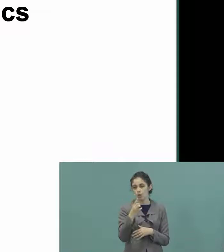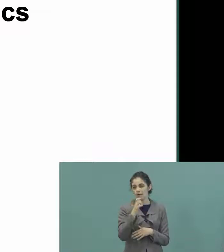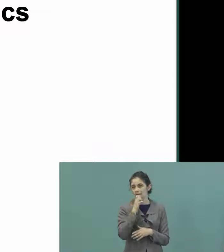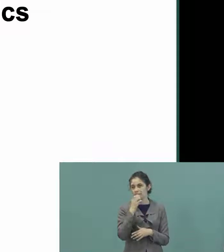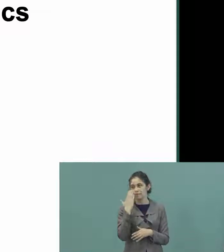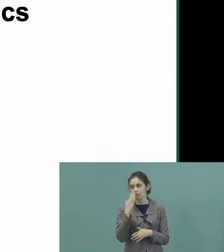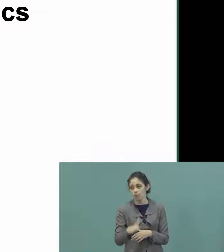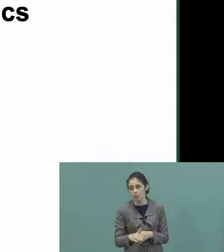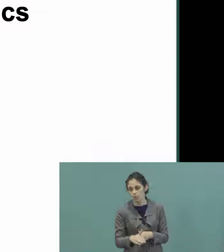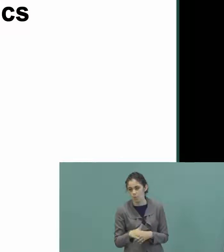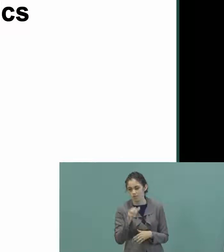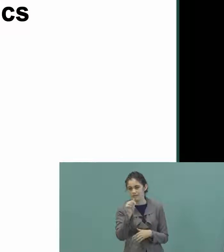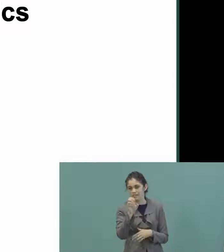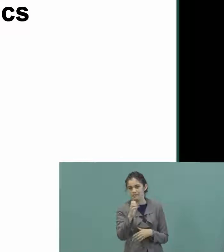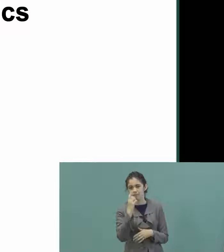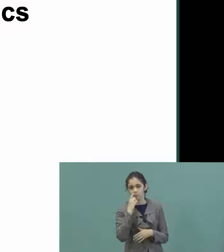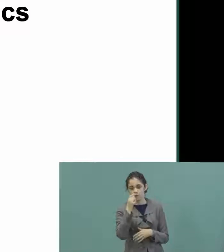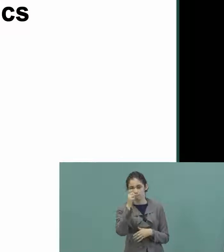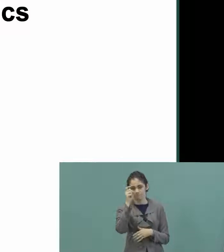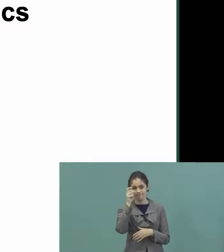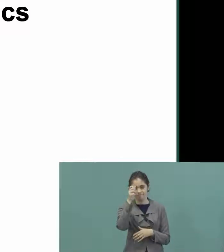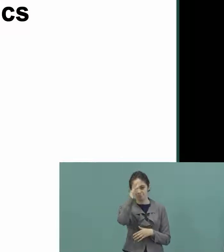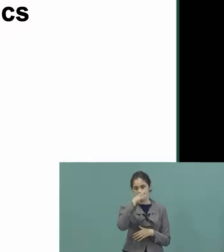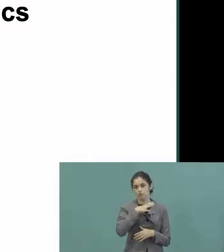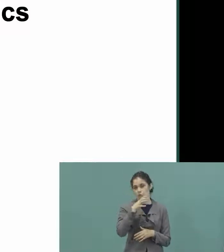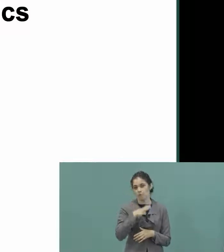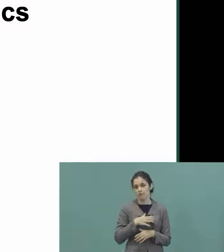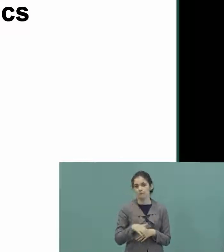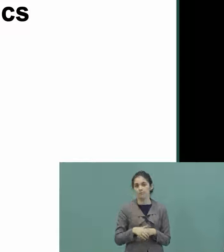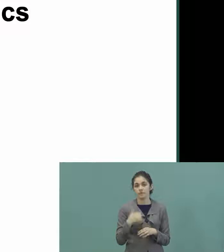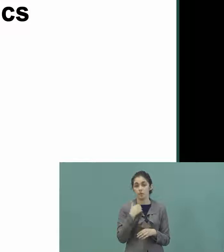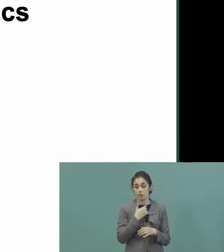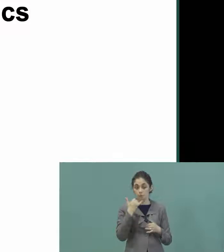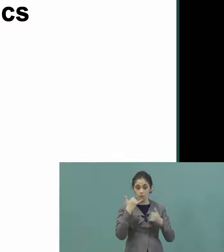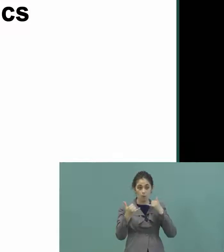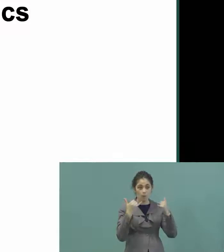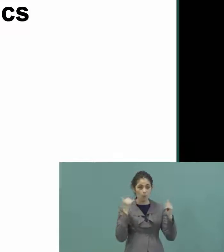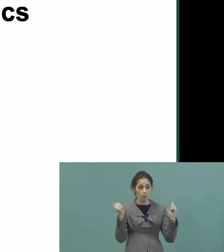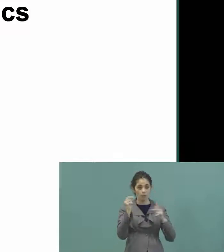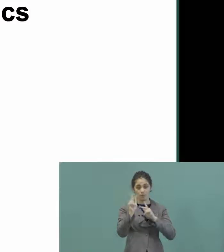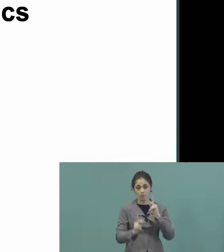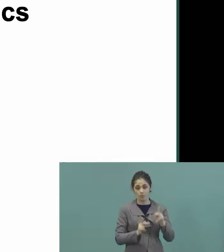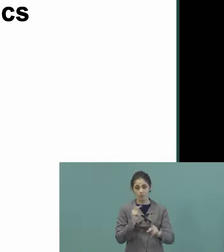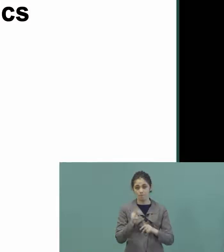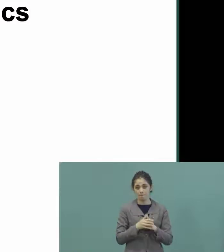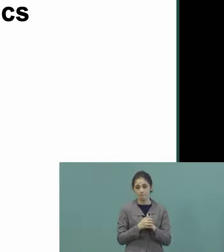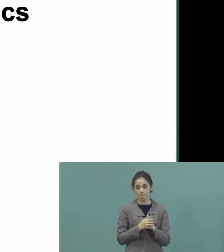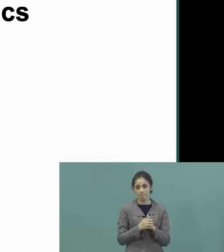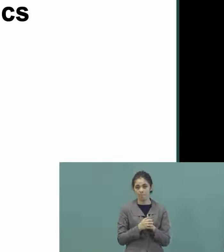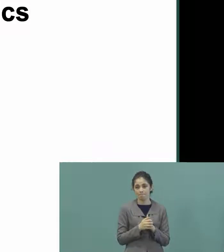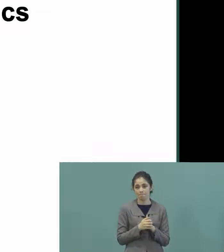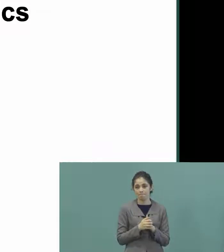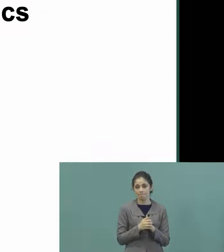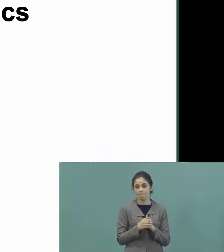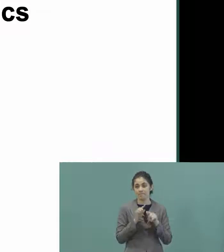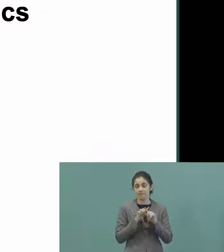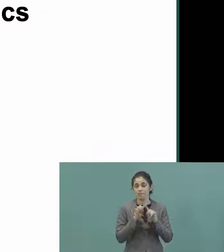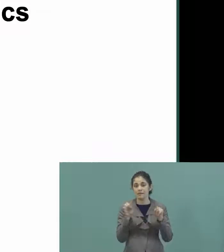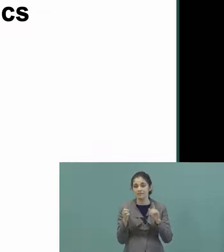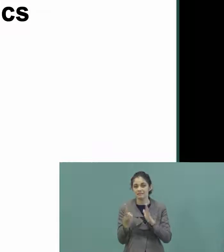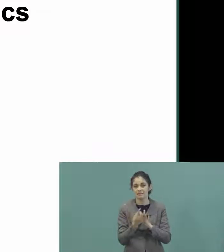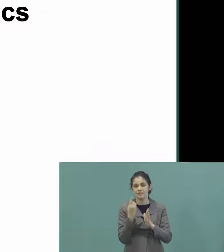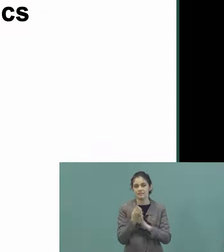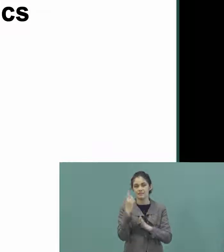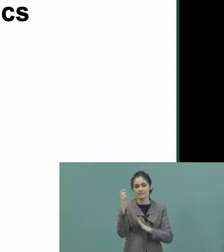unknown case for the sex. We do call every single one of these families, but sometimes